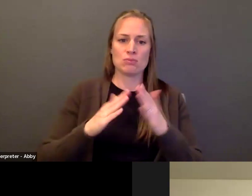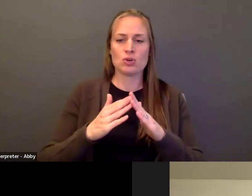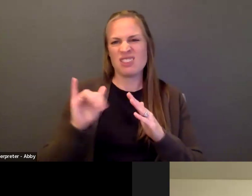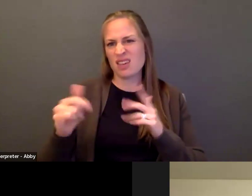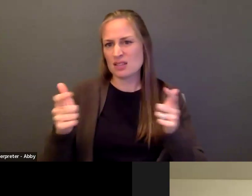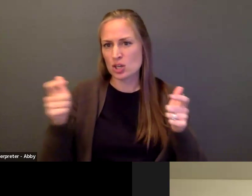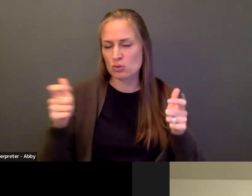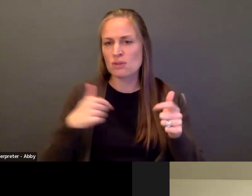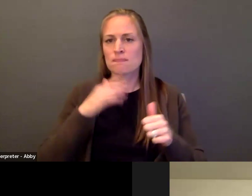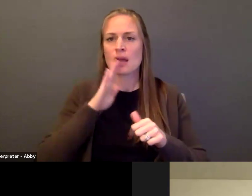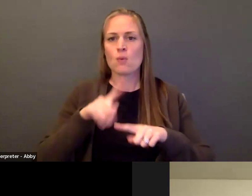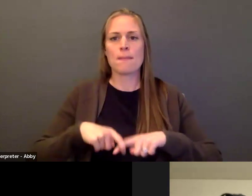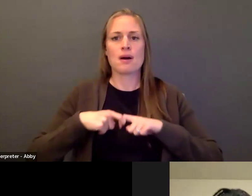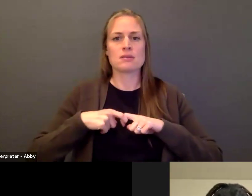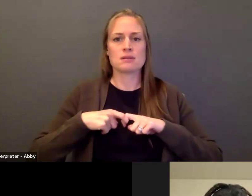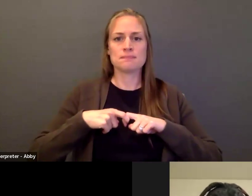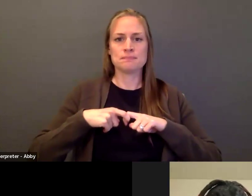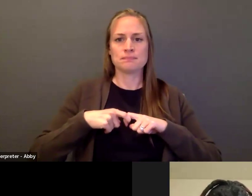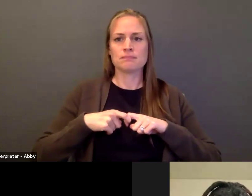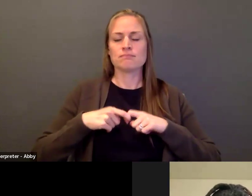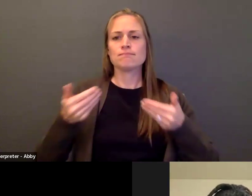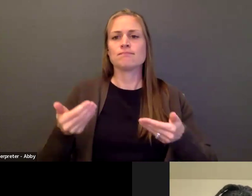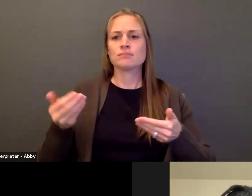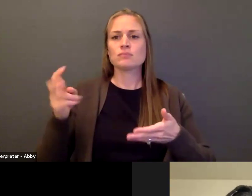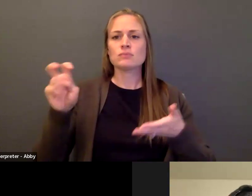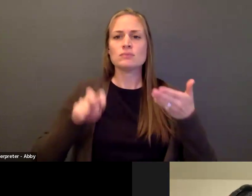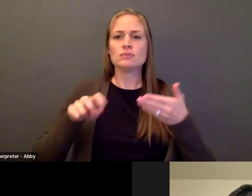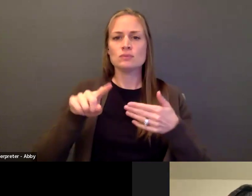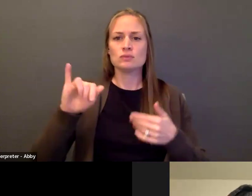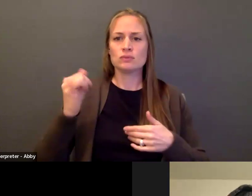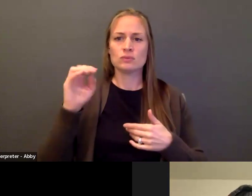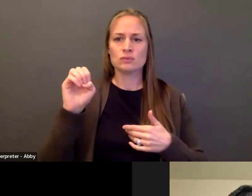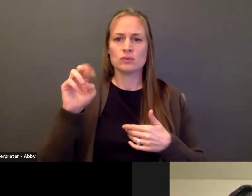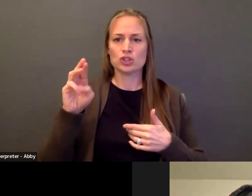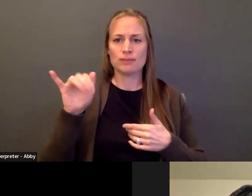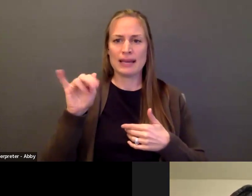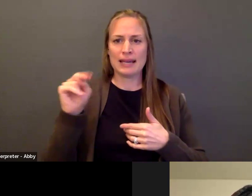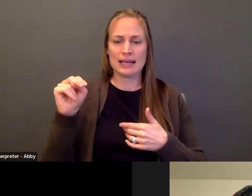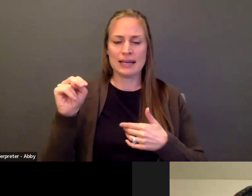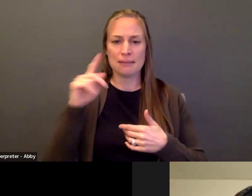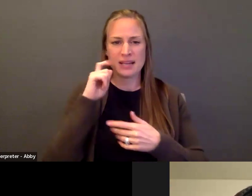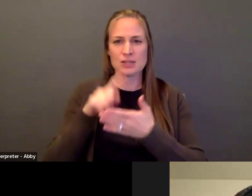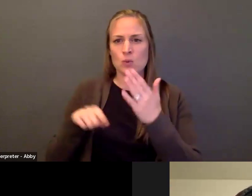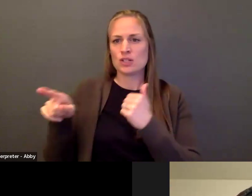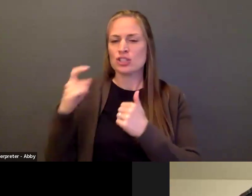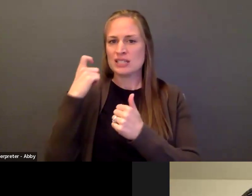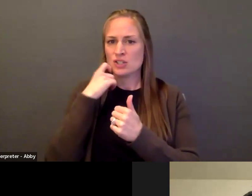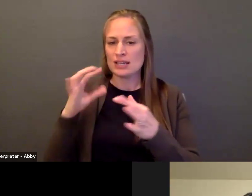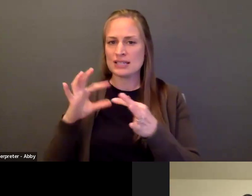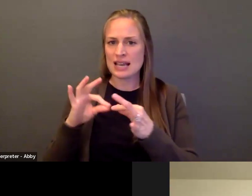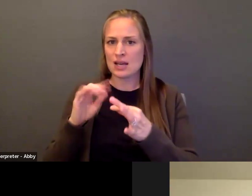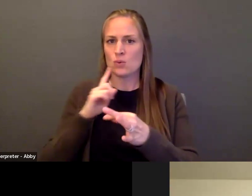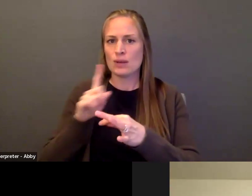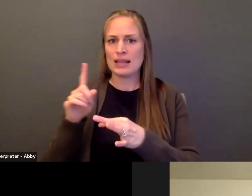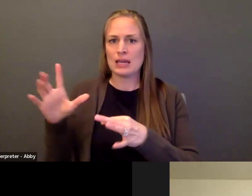because I think that what Katrina just said played into something you said about that accessing those services, longer